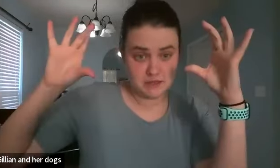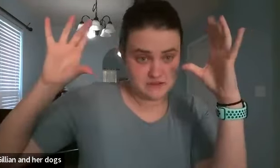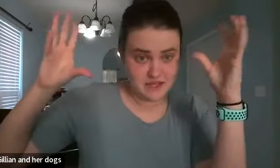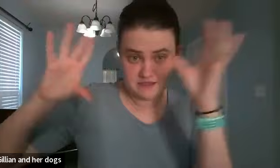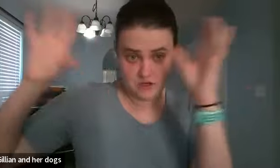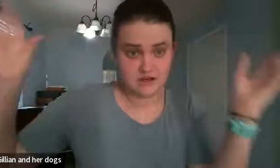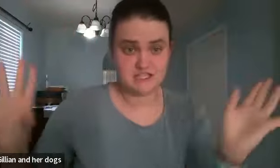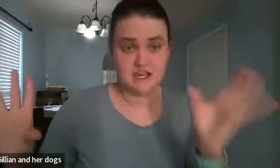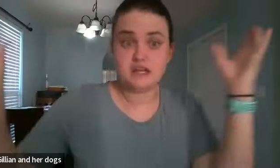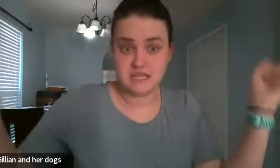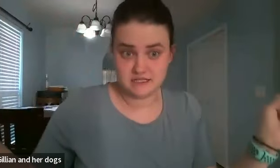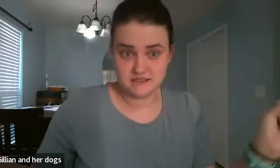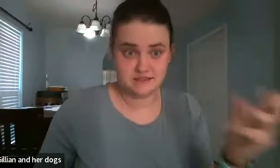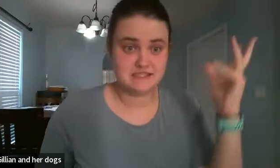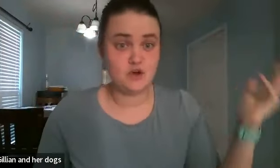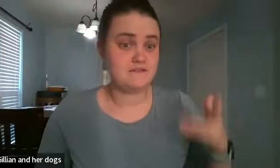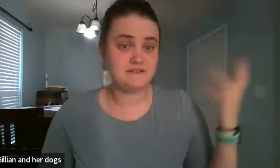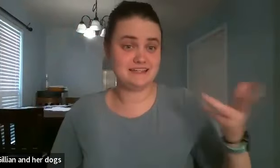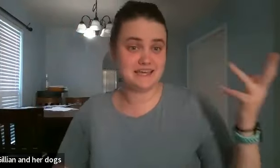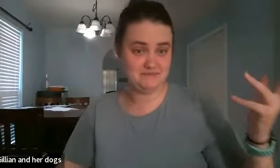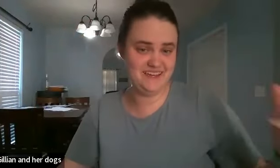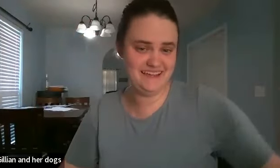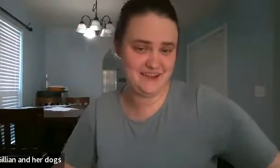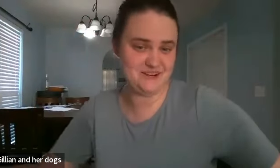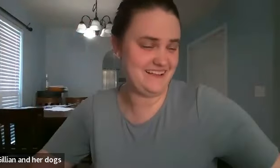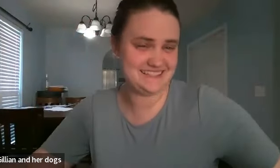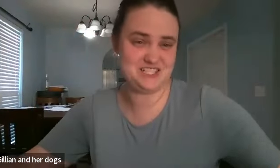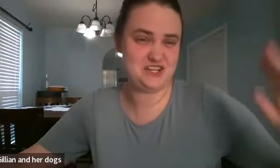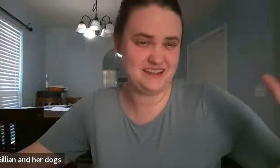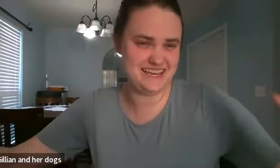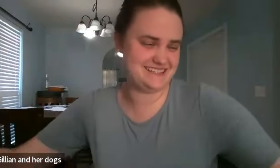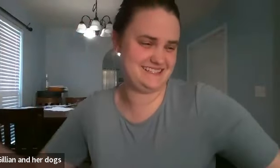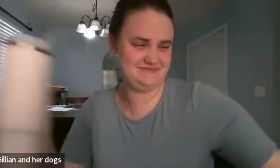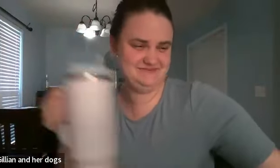put that somewhere and just say context, because that's all I feel like I say every class. It's just context.